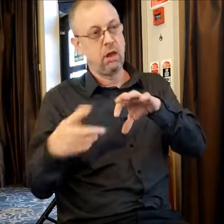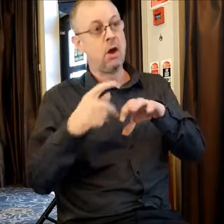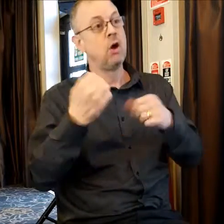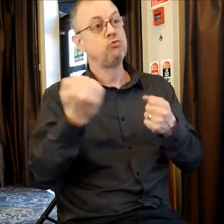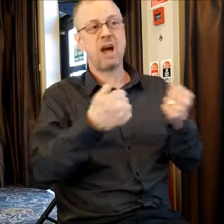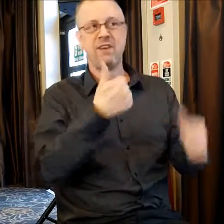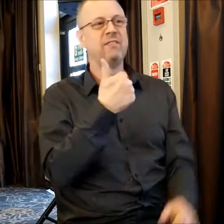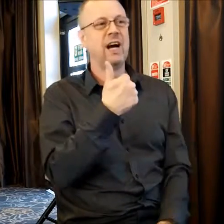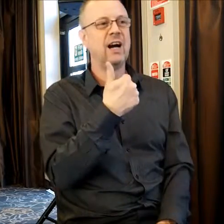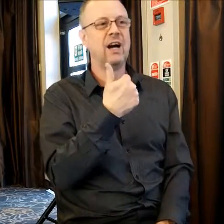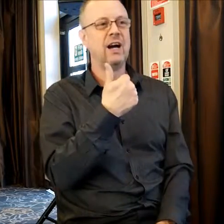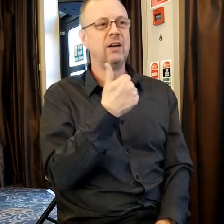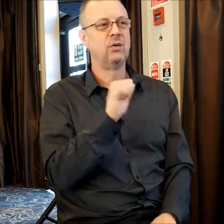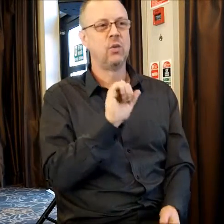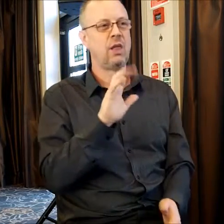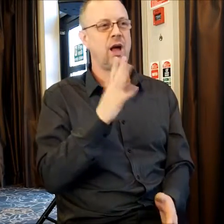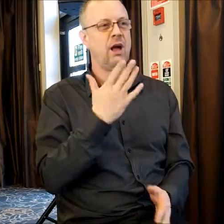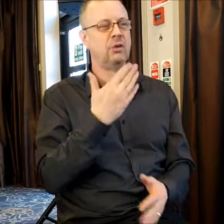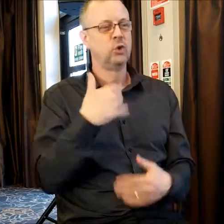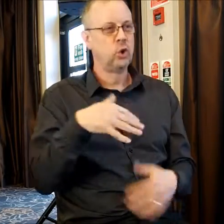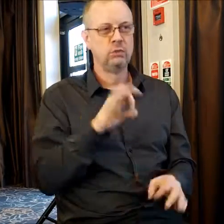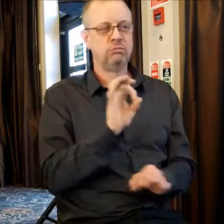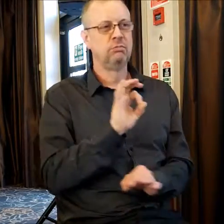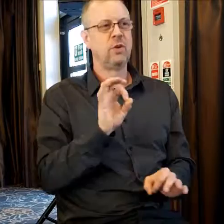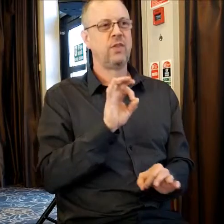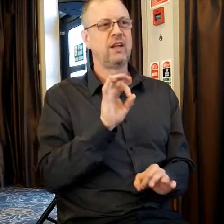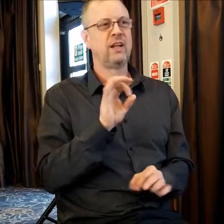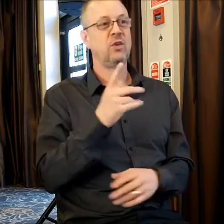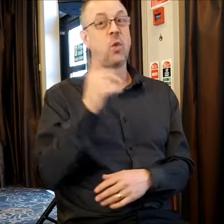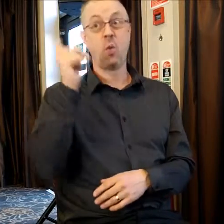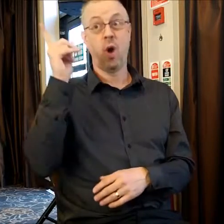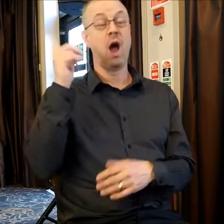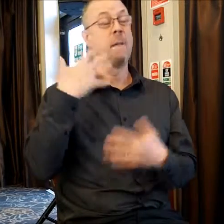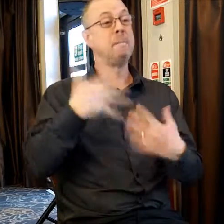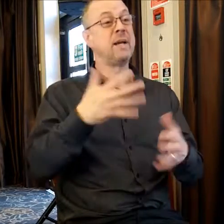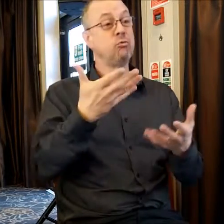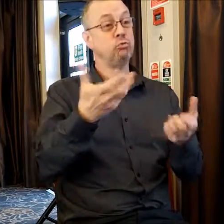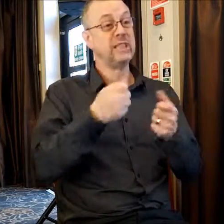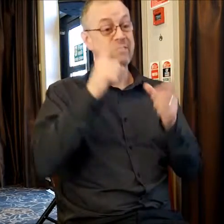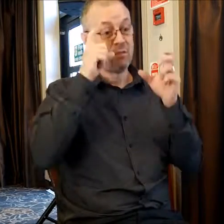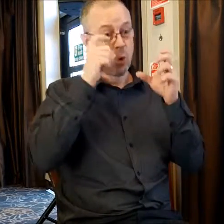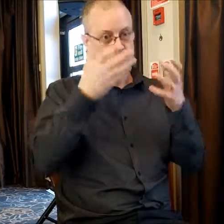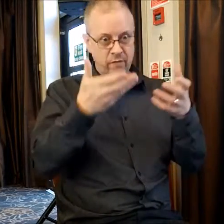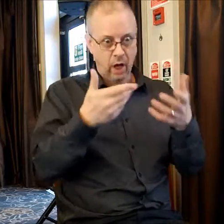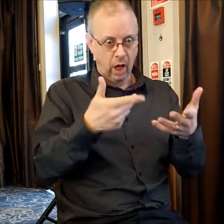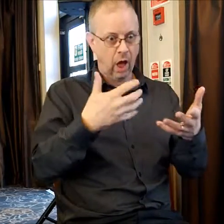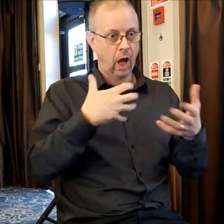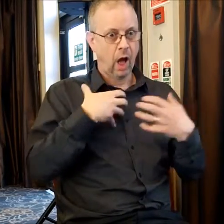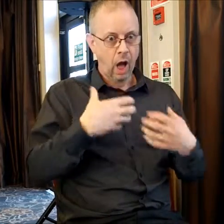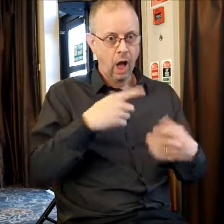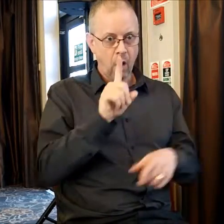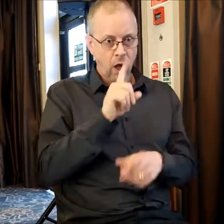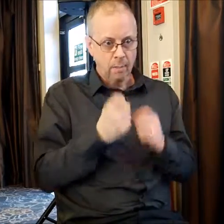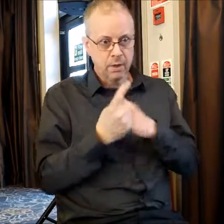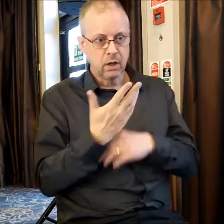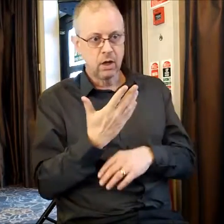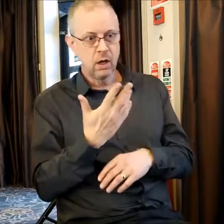shock. And actually one of the worst things was they sent the photos and didn't tell us that the driver was okay, because they thought all we cared about was the fact that